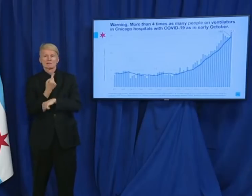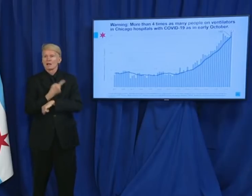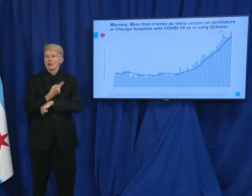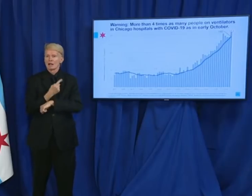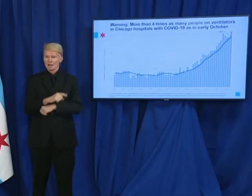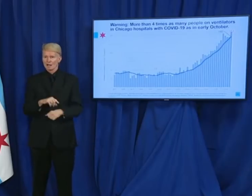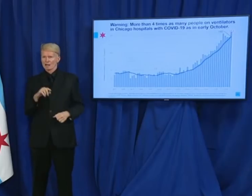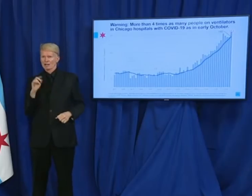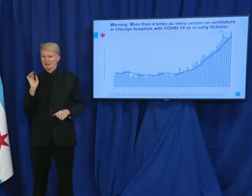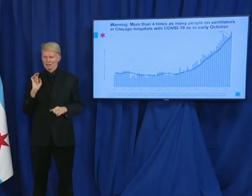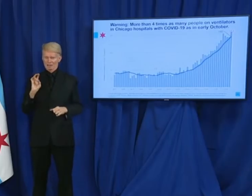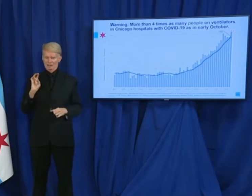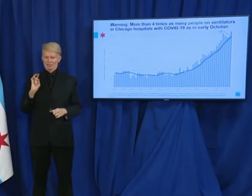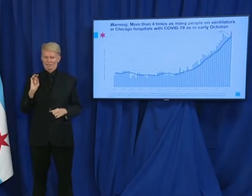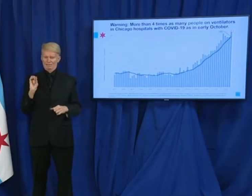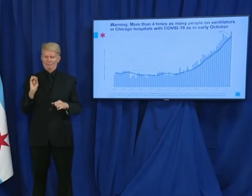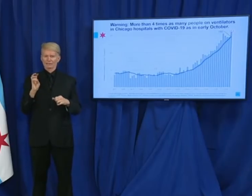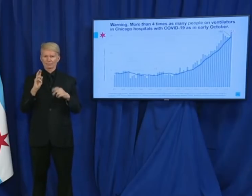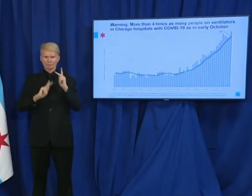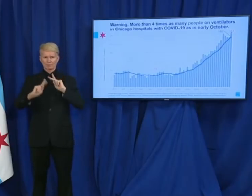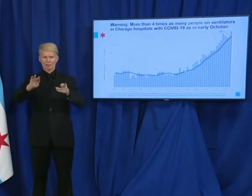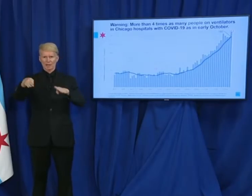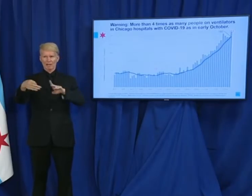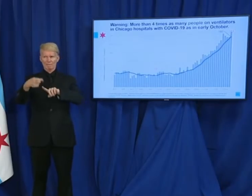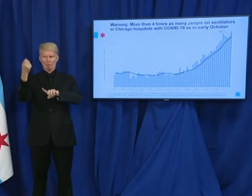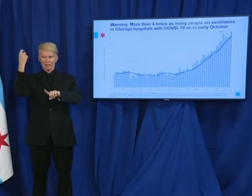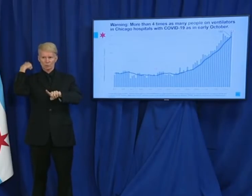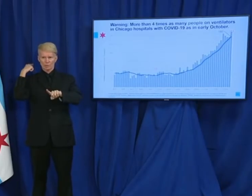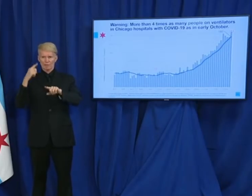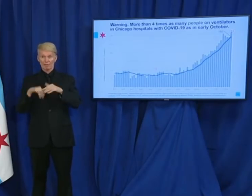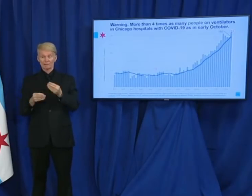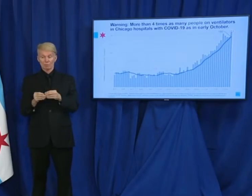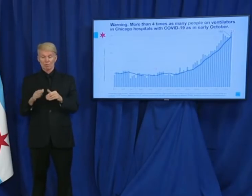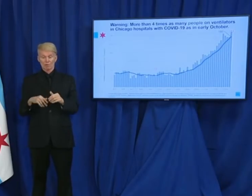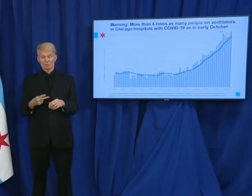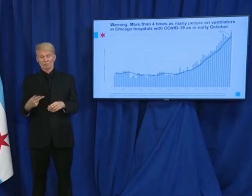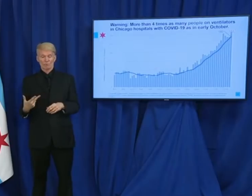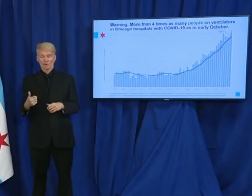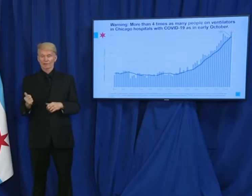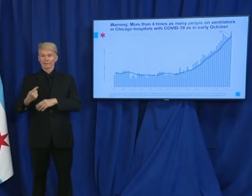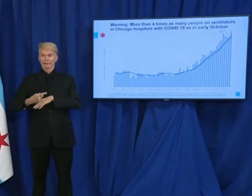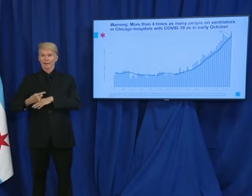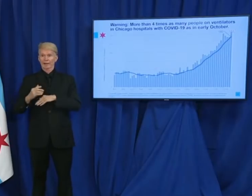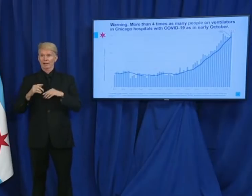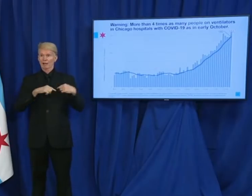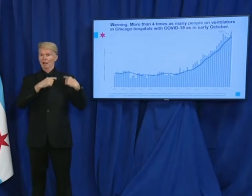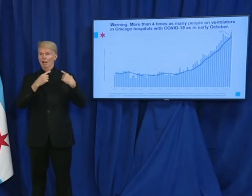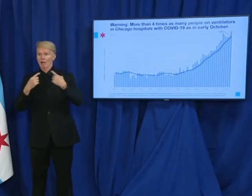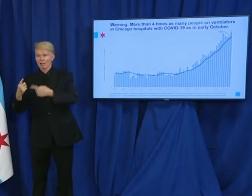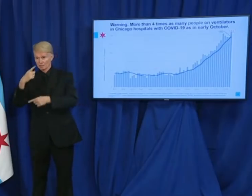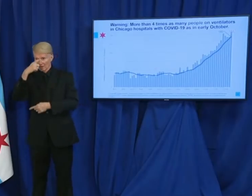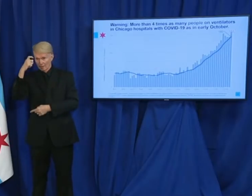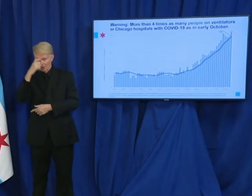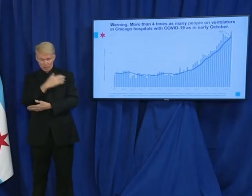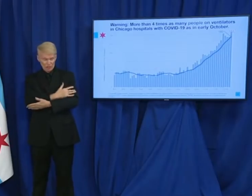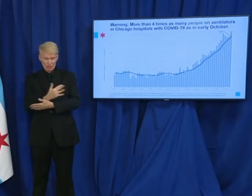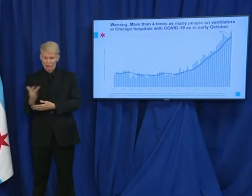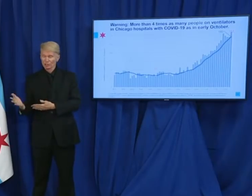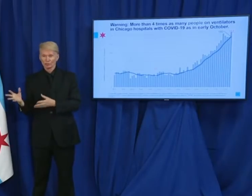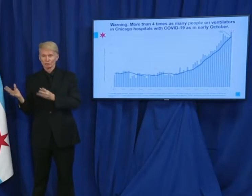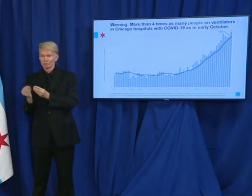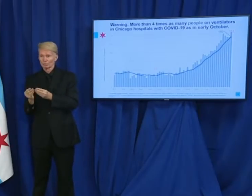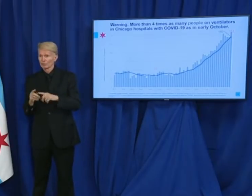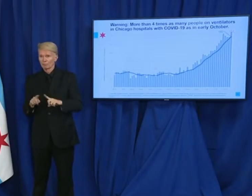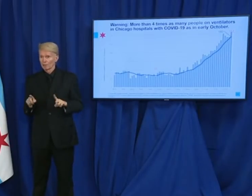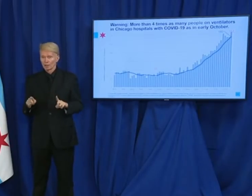Chicagoans die from COVID last week. That's up from 2 to 3 Chicagoans dying a day throughout the summer. And unfortunately, we've not